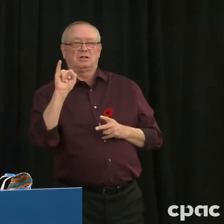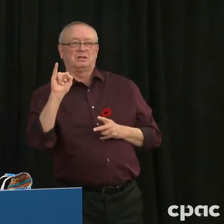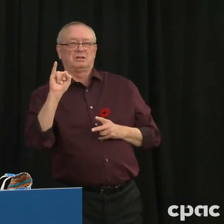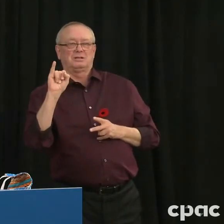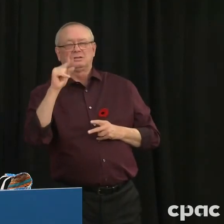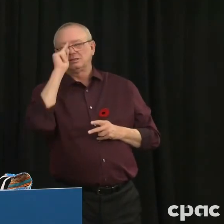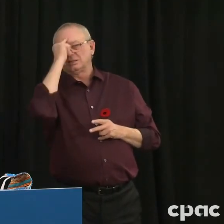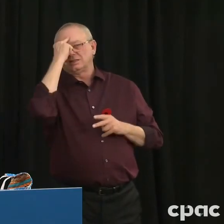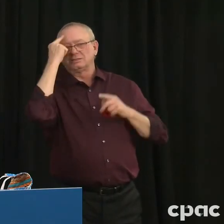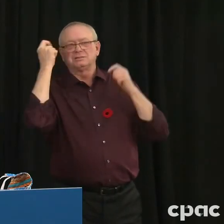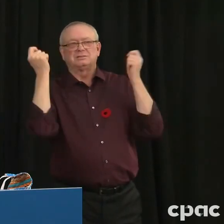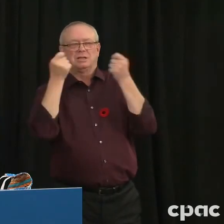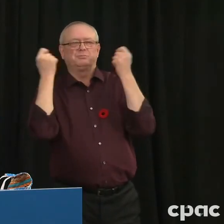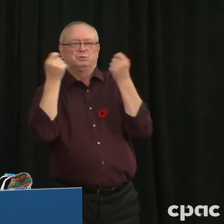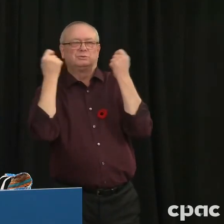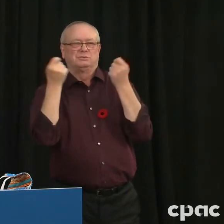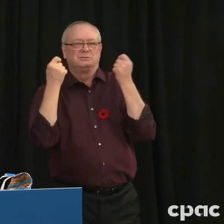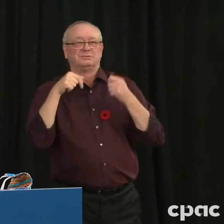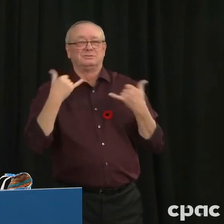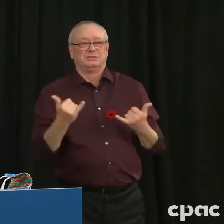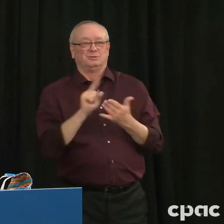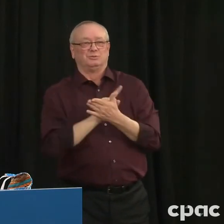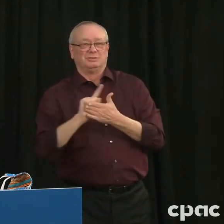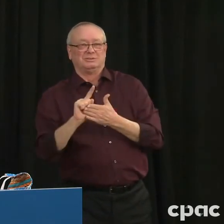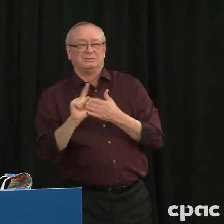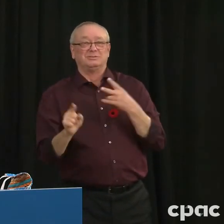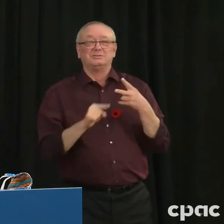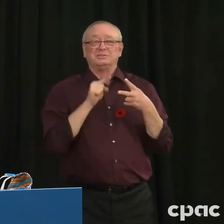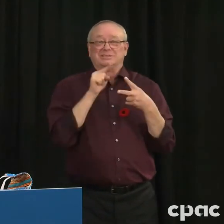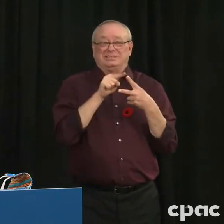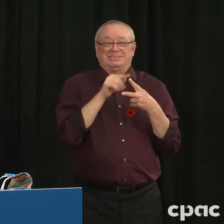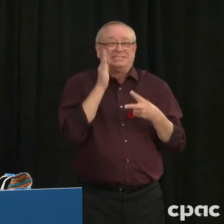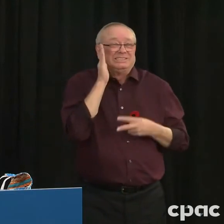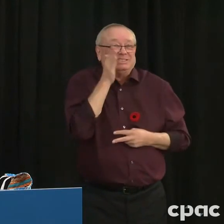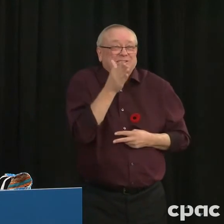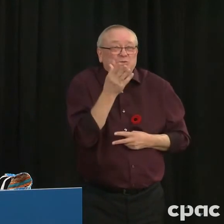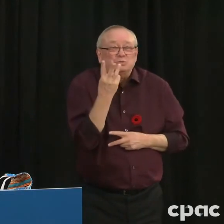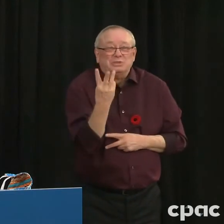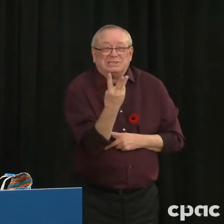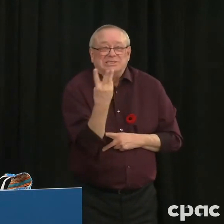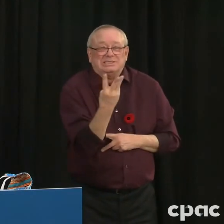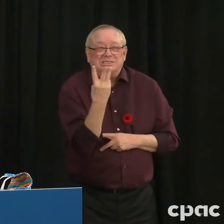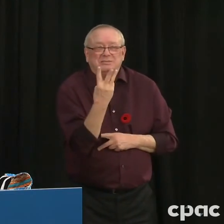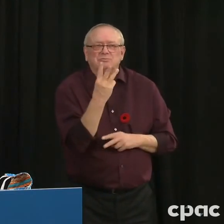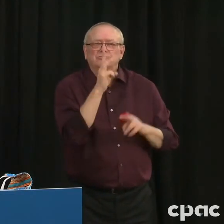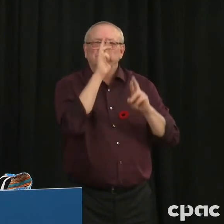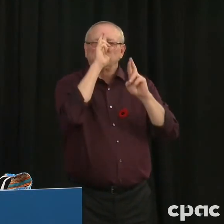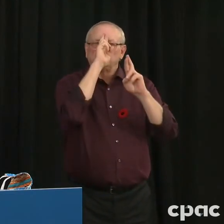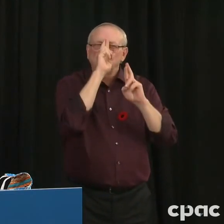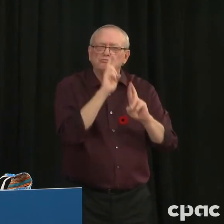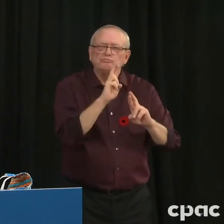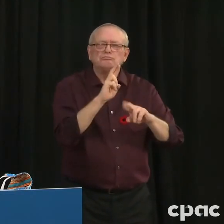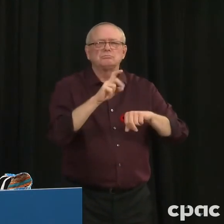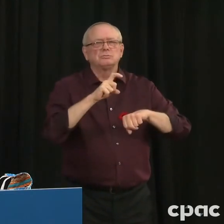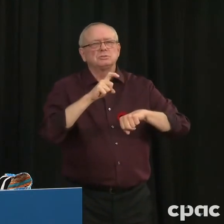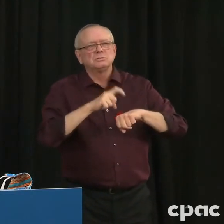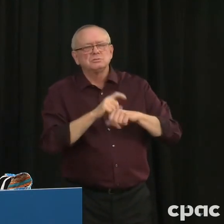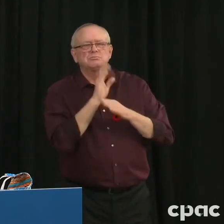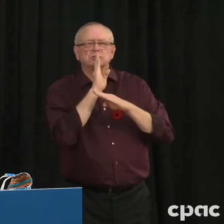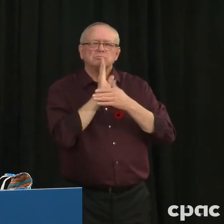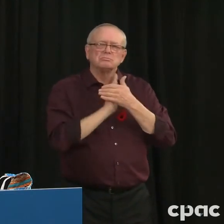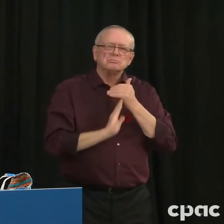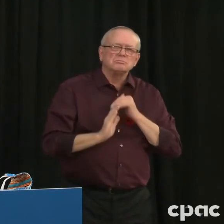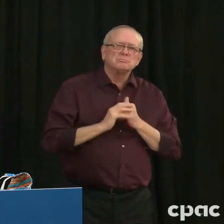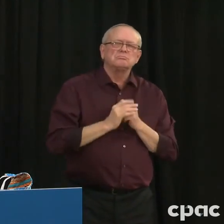time where we come together to honor sacrifice. While ceremonies and tributes will look different this year due to